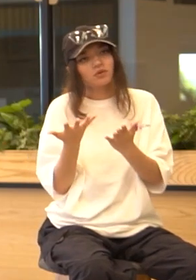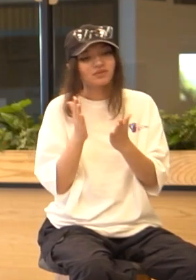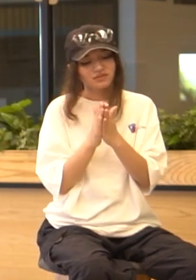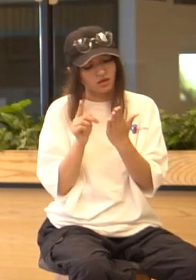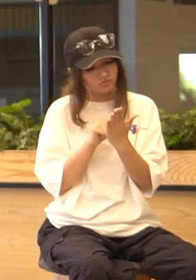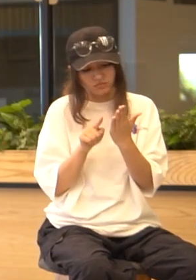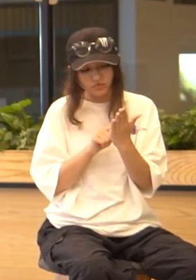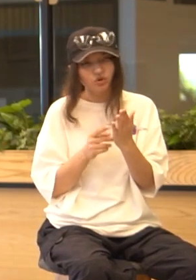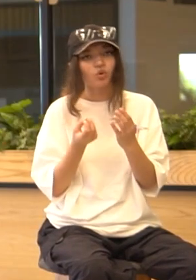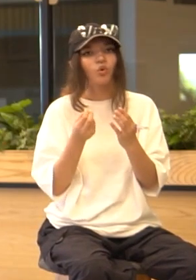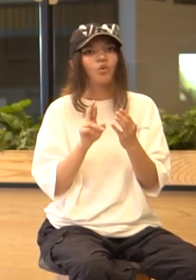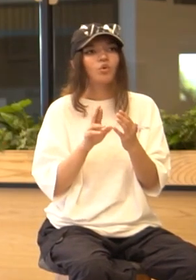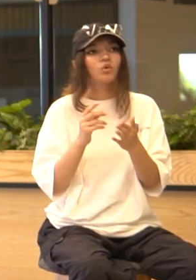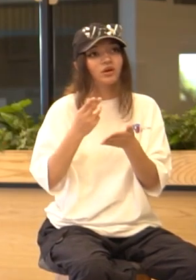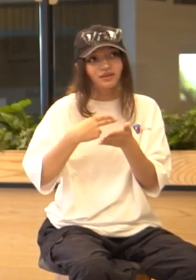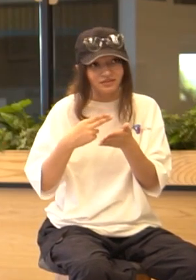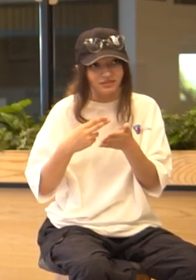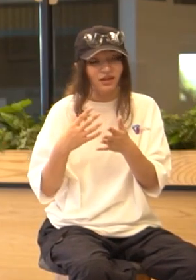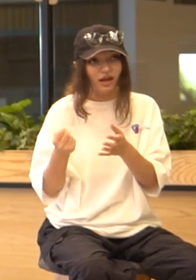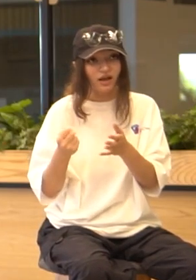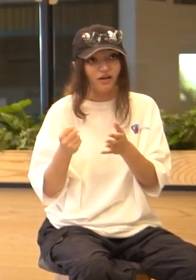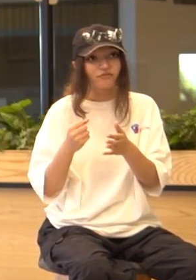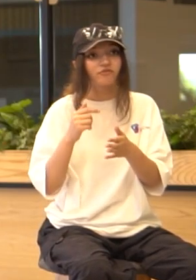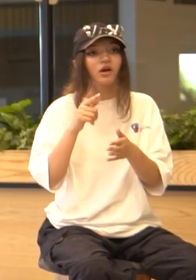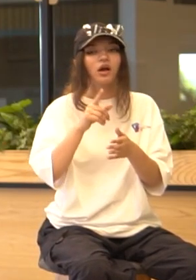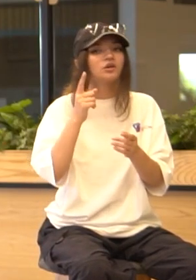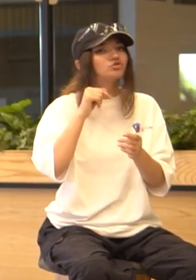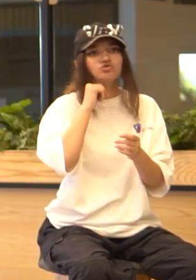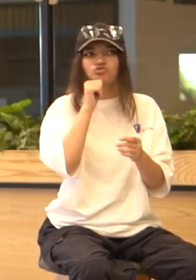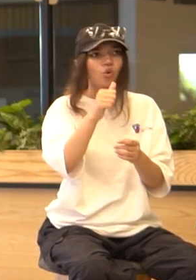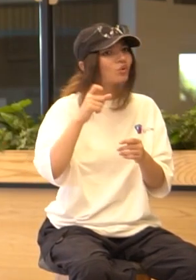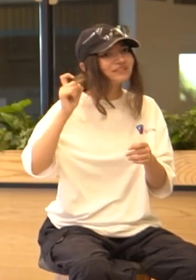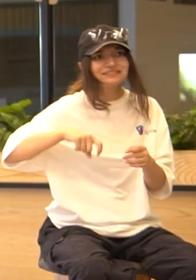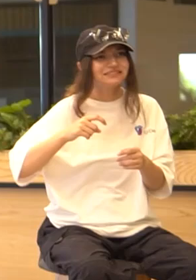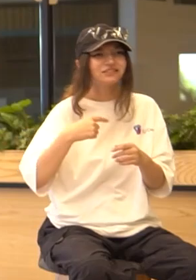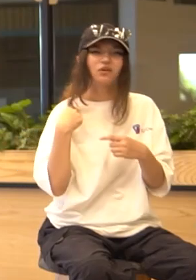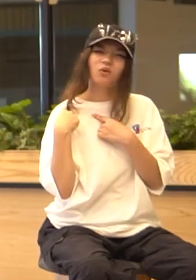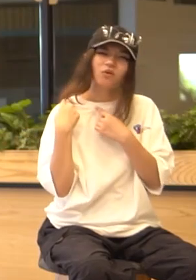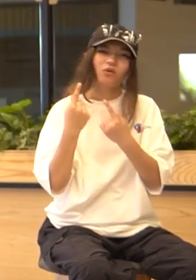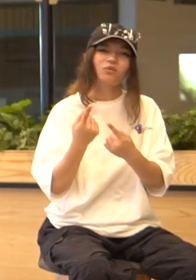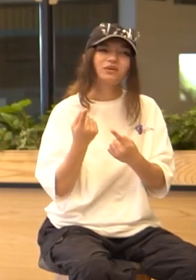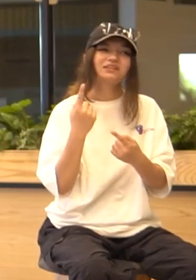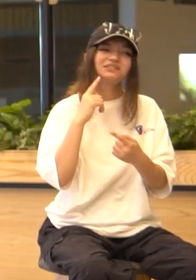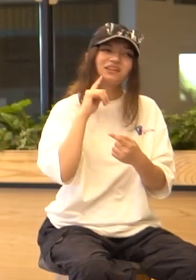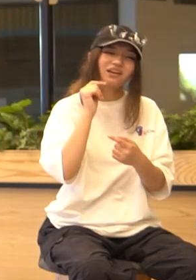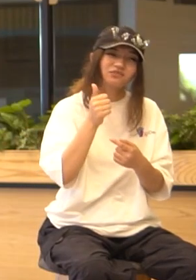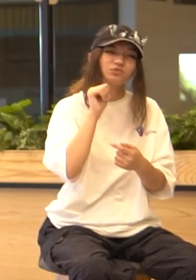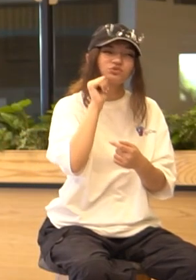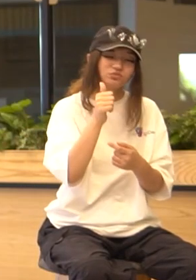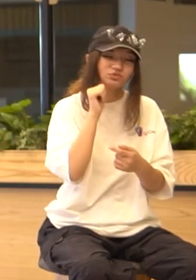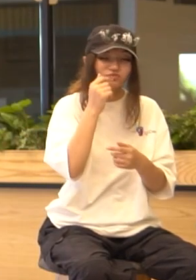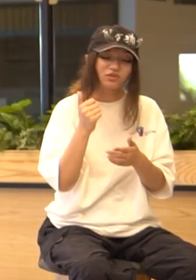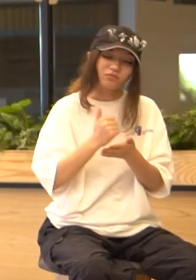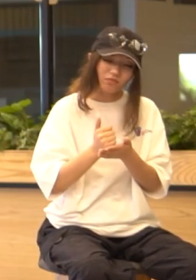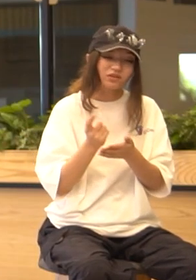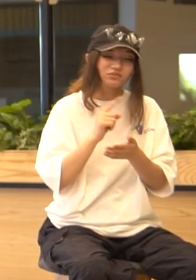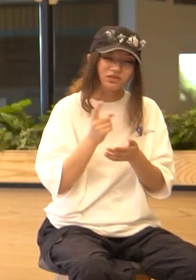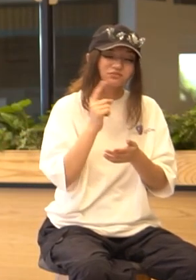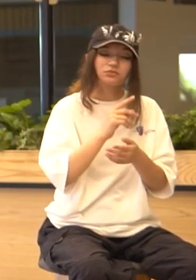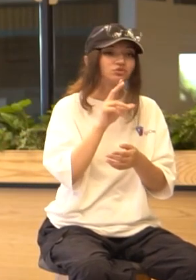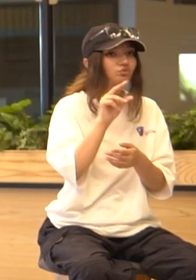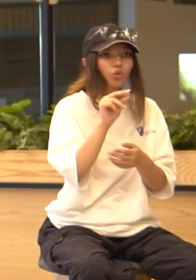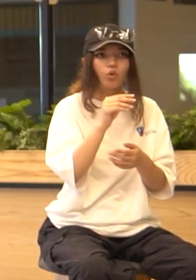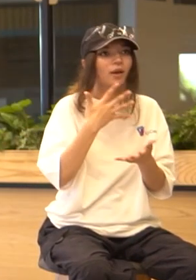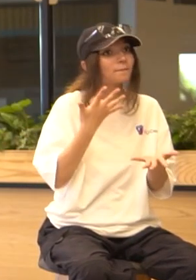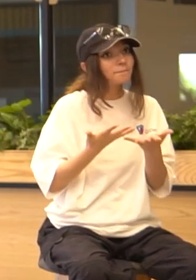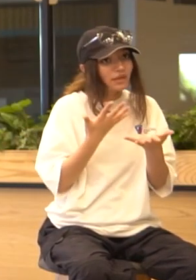week either. You can set your own pace and rhythm with it. And the only direction that you need to take is make sure that